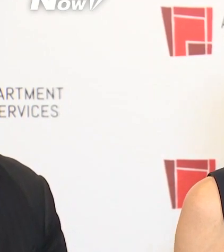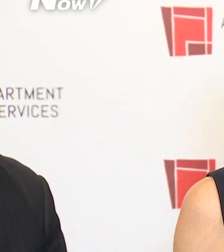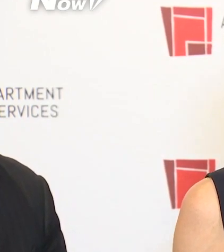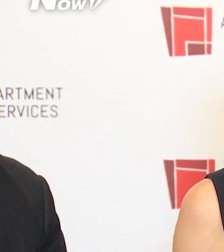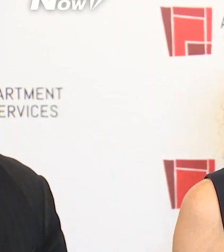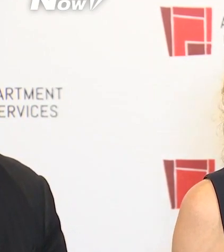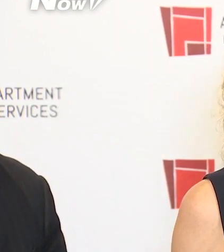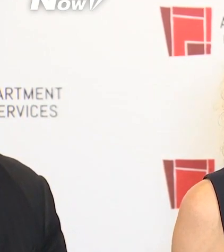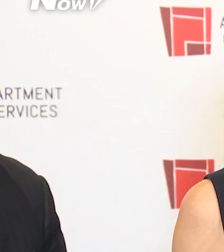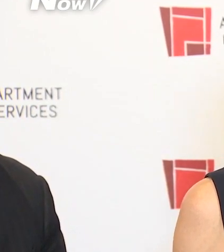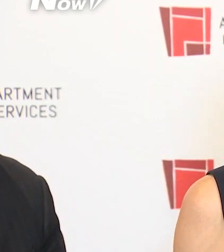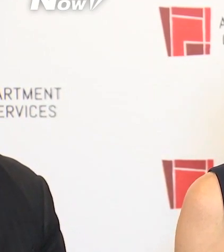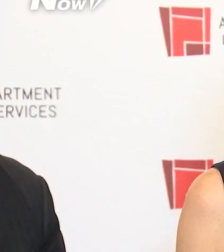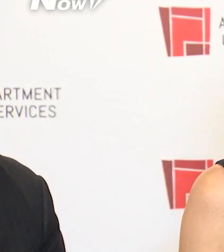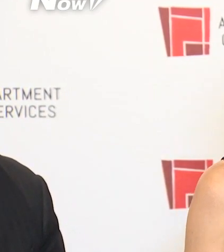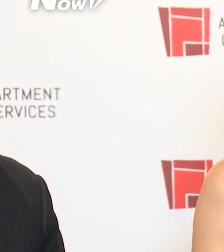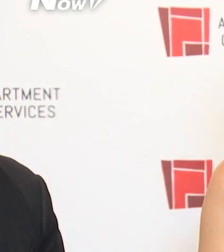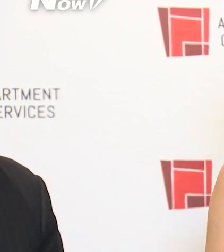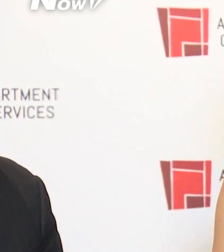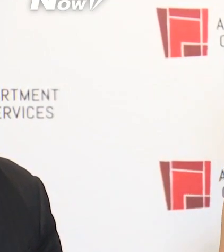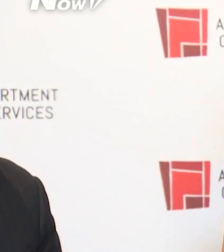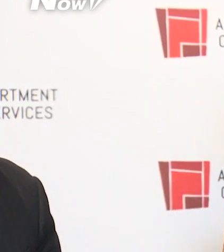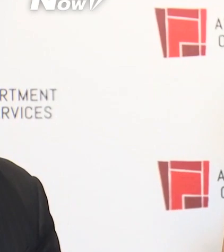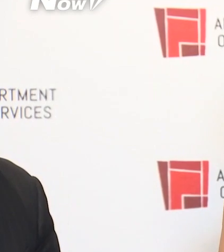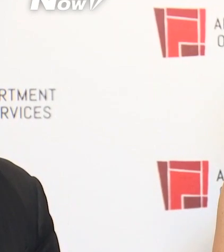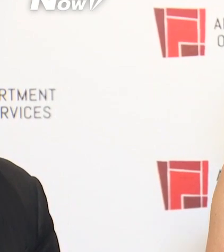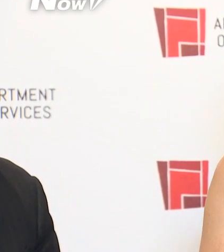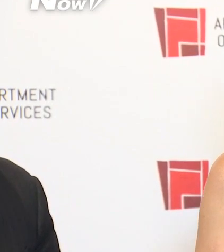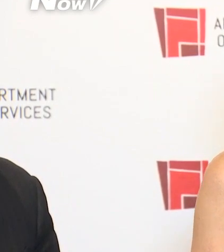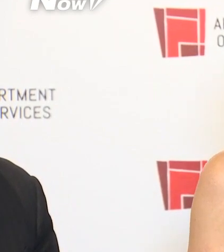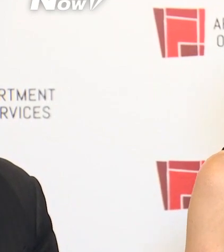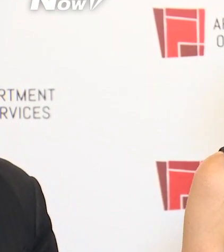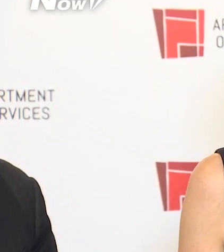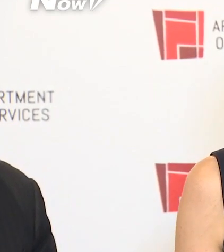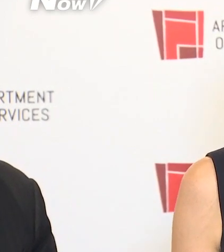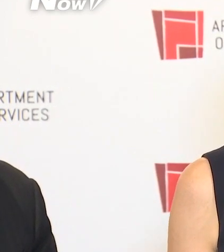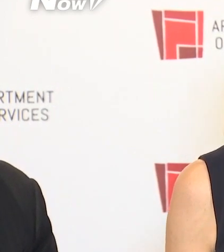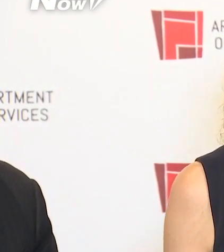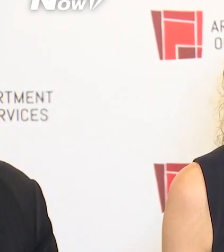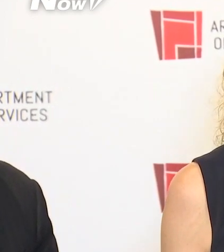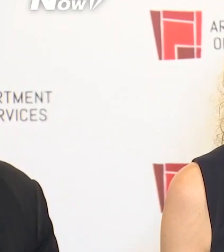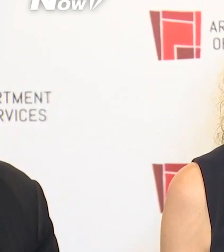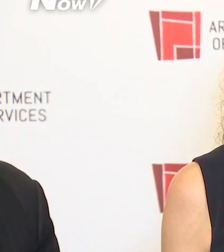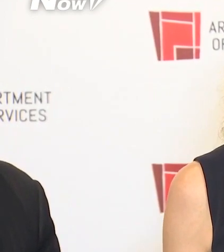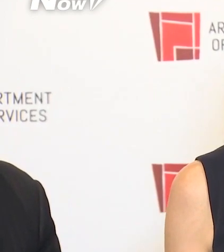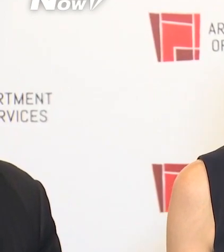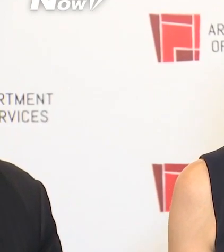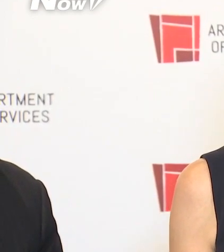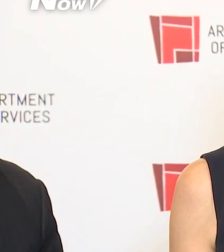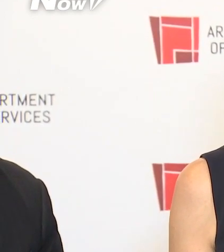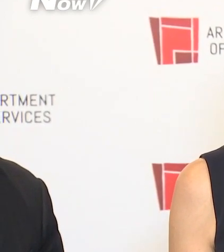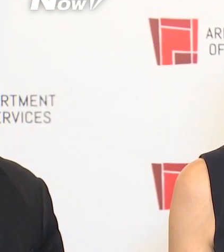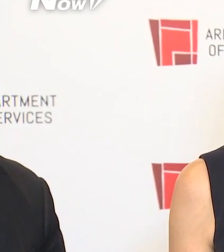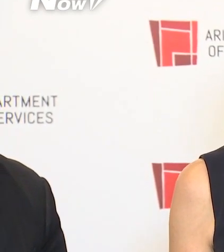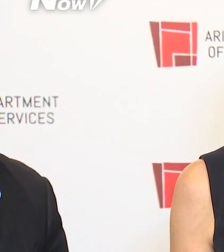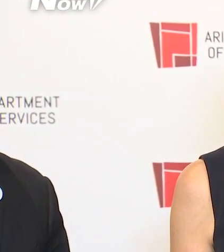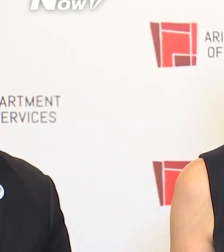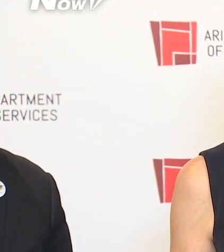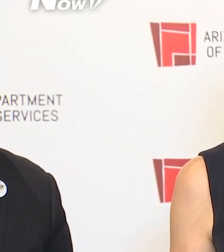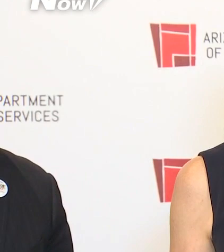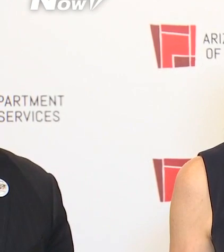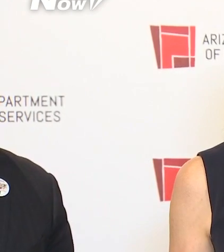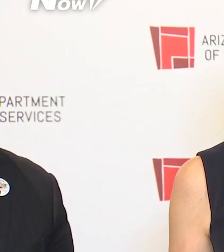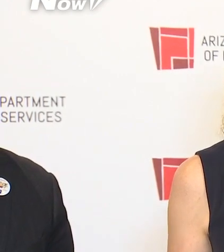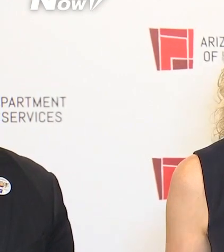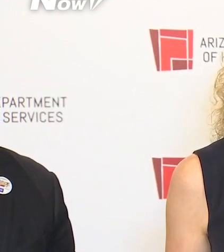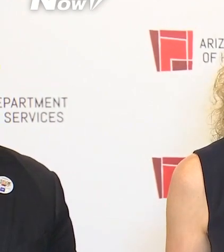toilets, faucets, and phones. Stay away from crowds if possible, and have a plan that if you get sick to call your